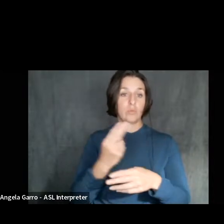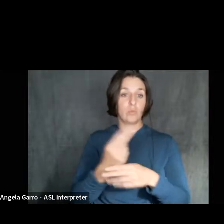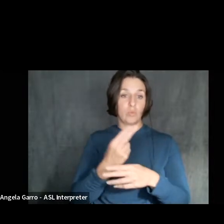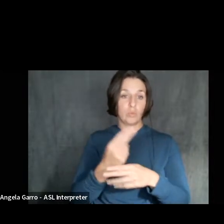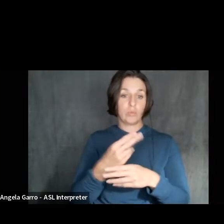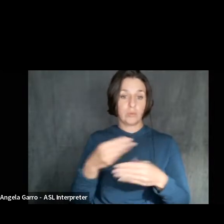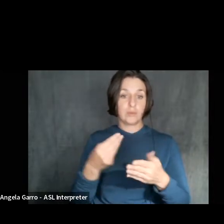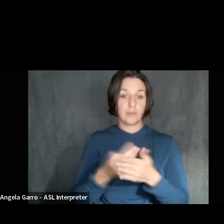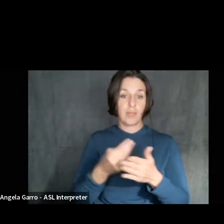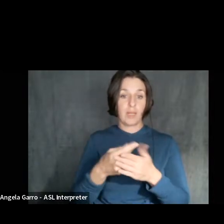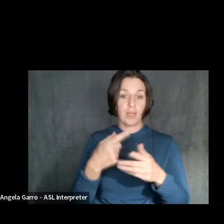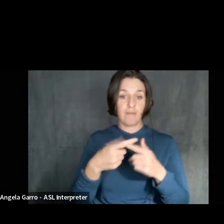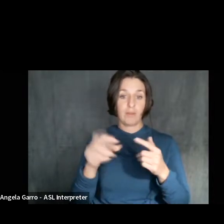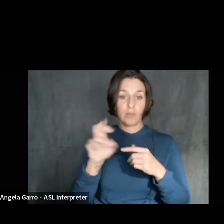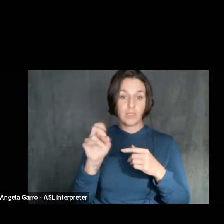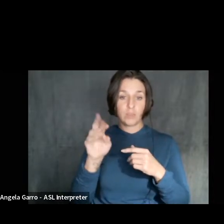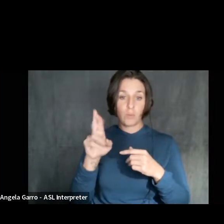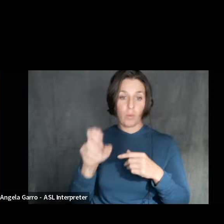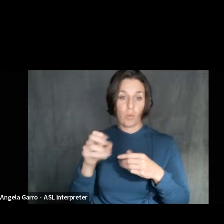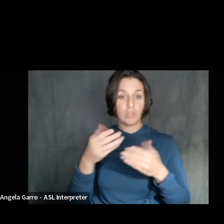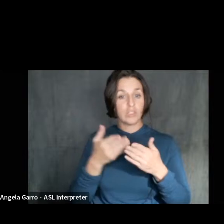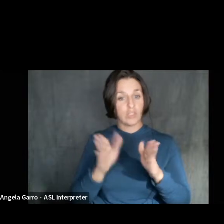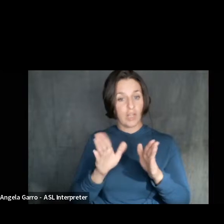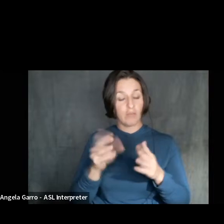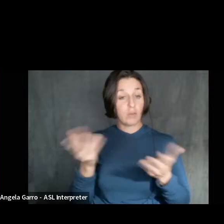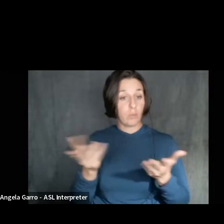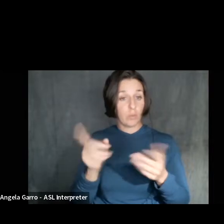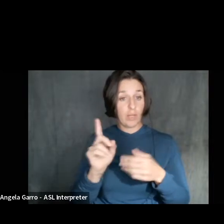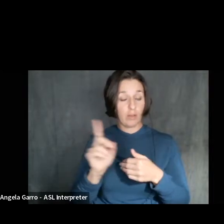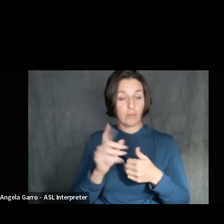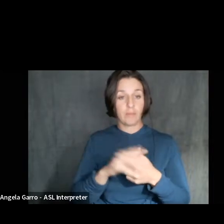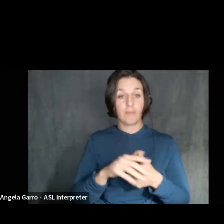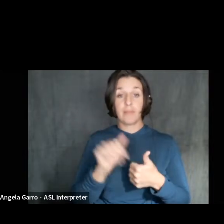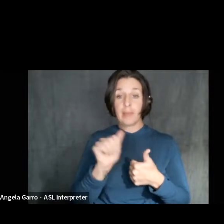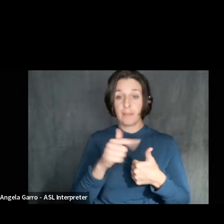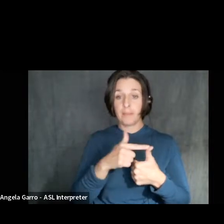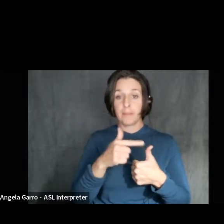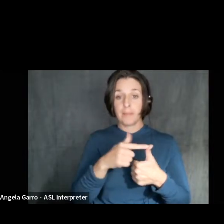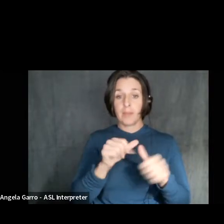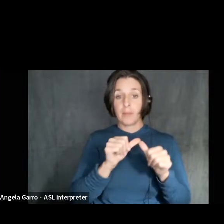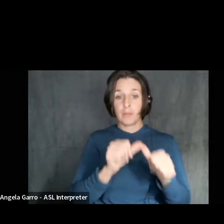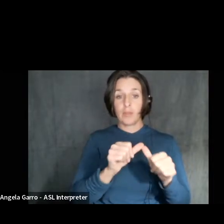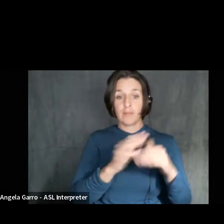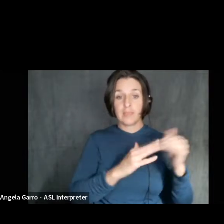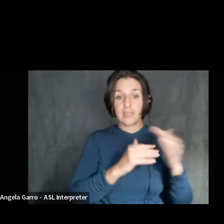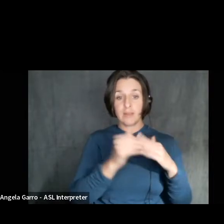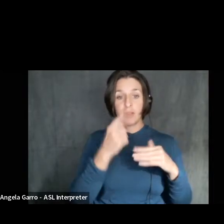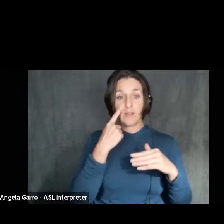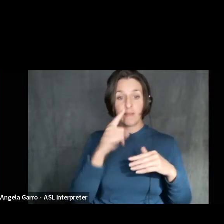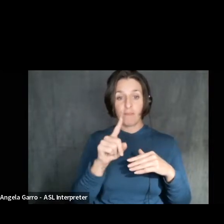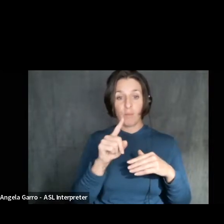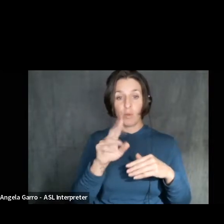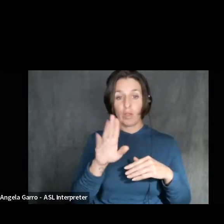from the sale of Crestmore generally in the following areas. A permanent facility for the Bridge